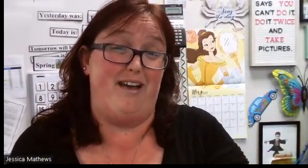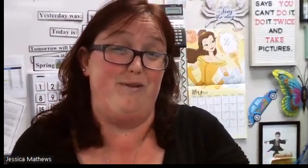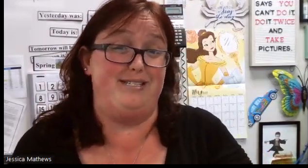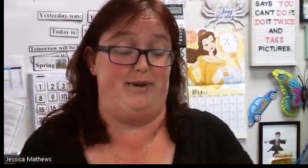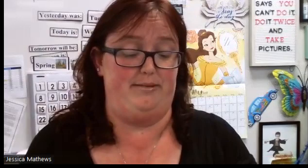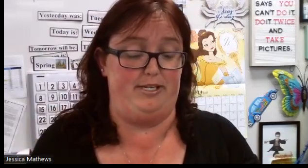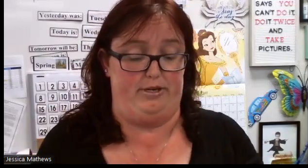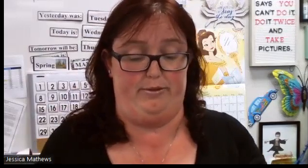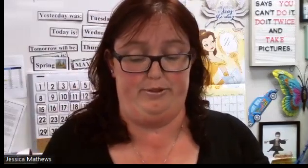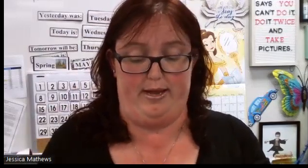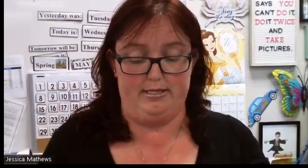everyone has the right to be treated with respect.